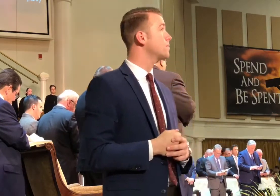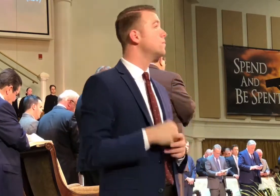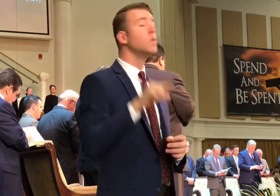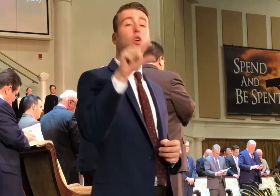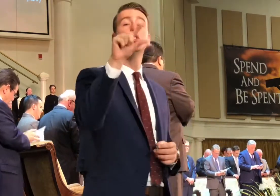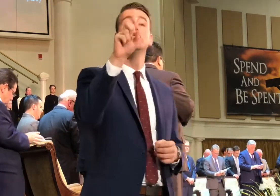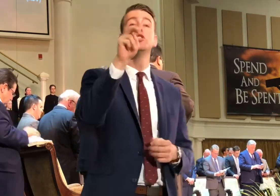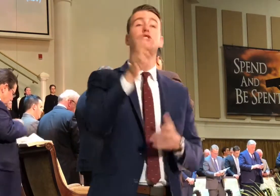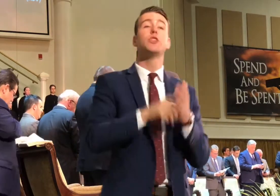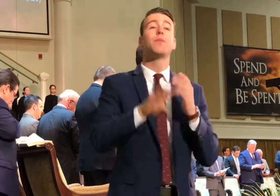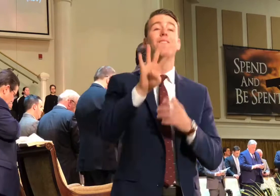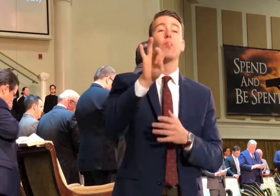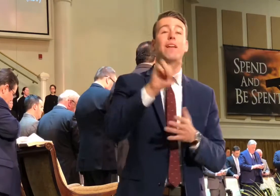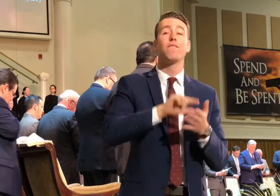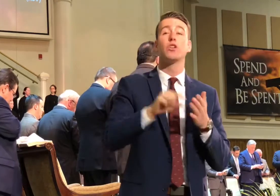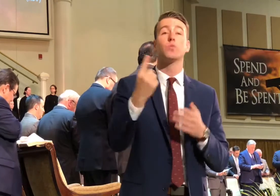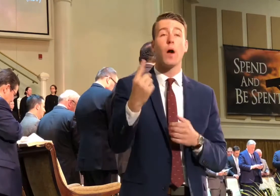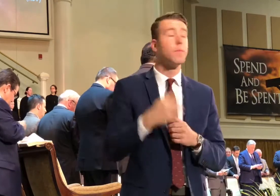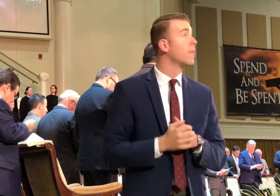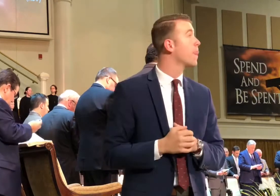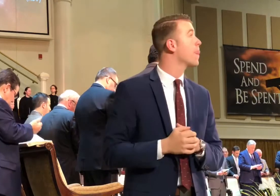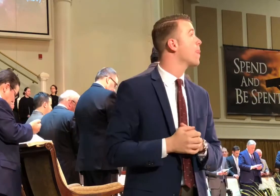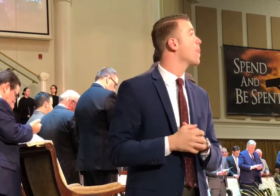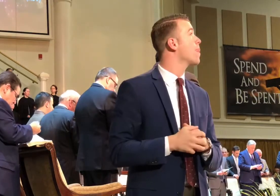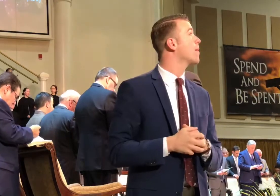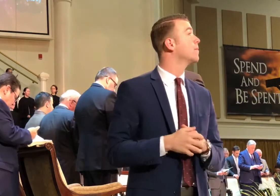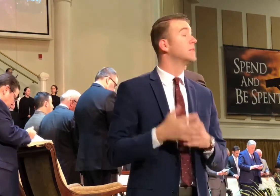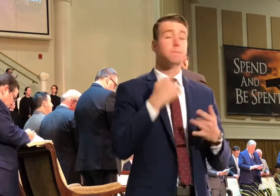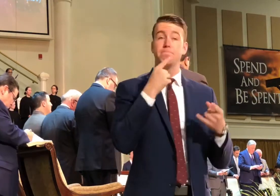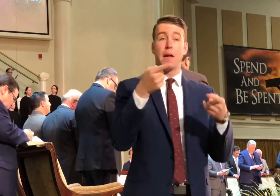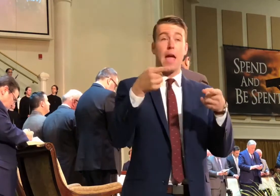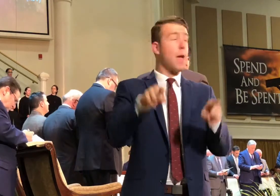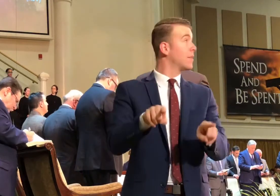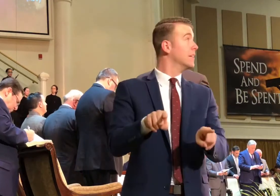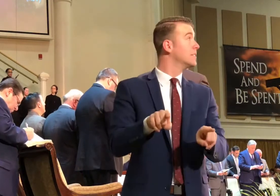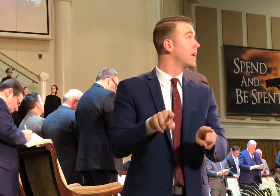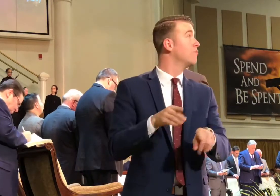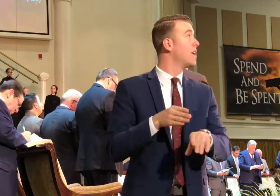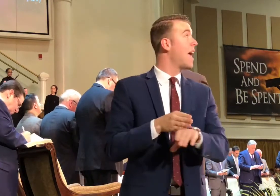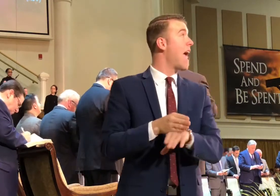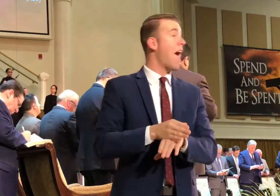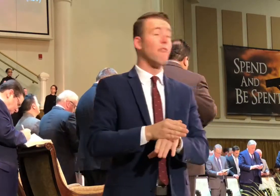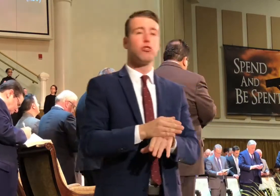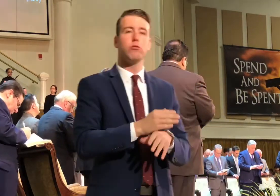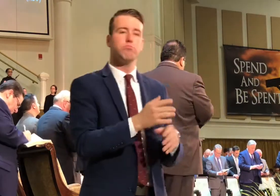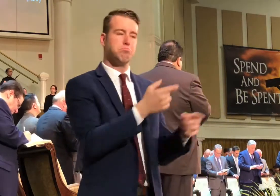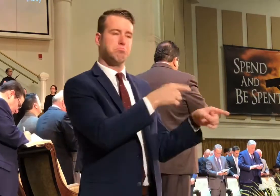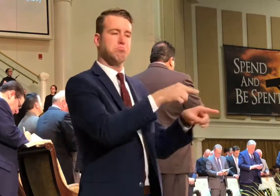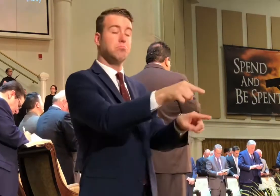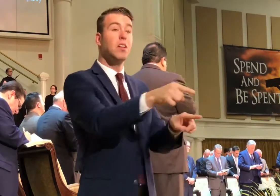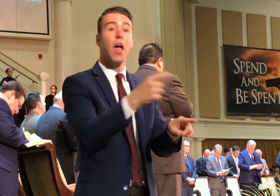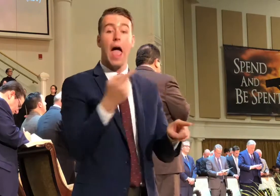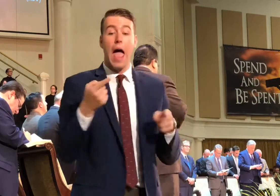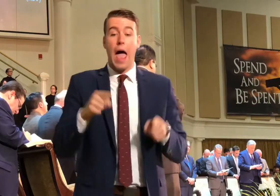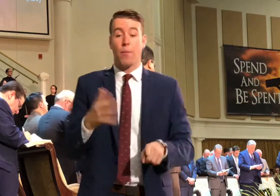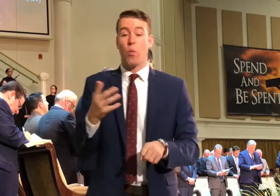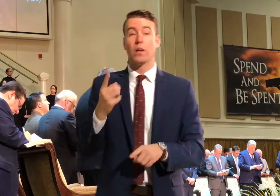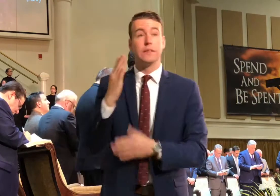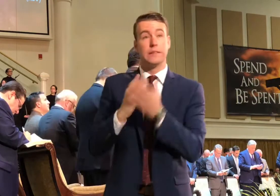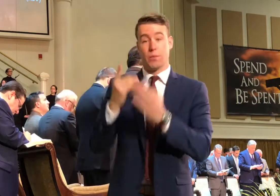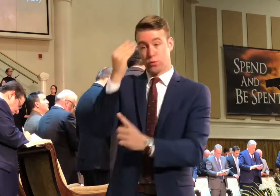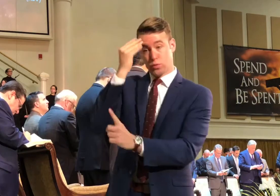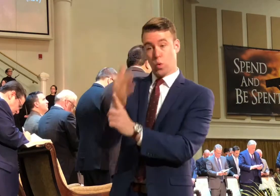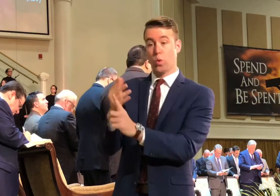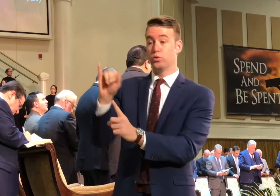Genesis chapter 48 and verse 1. And it came to pass after these things that one told Joseph,